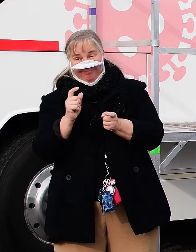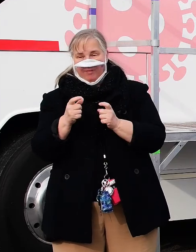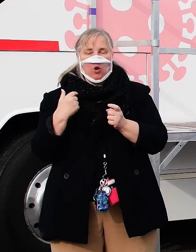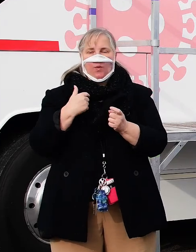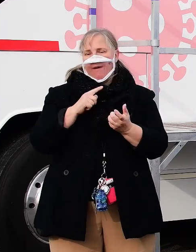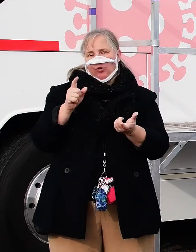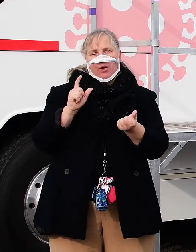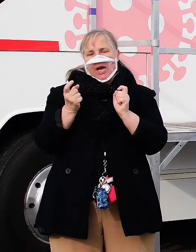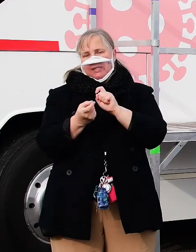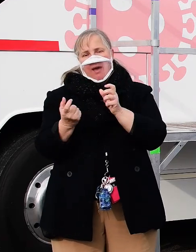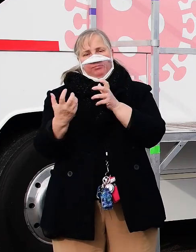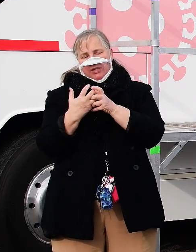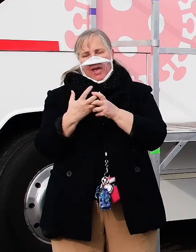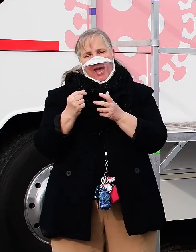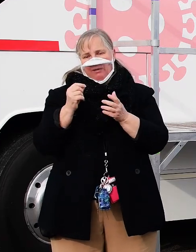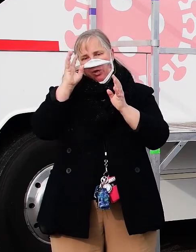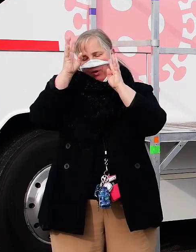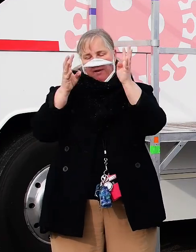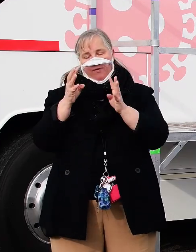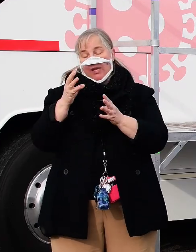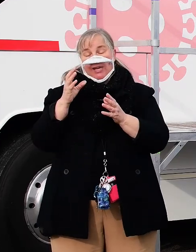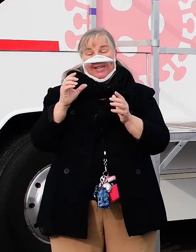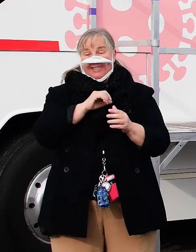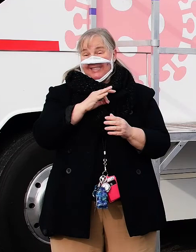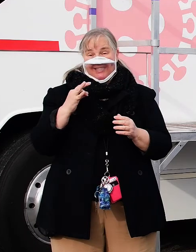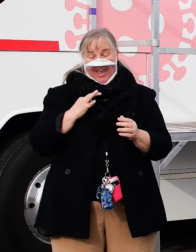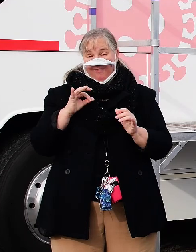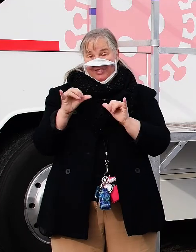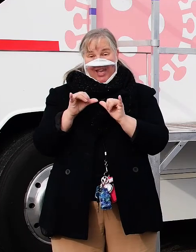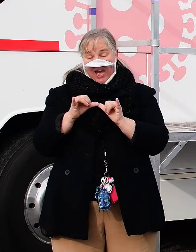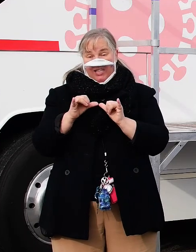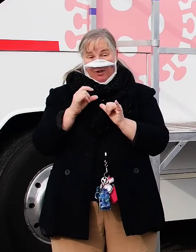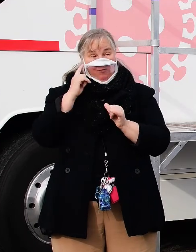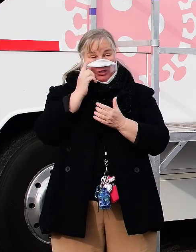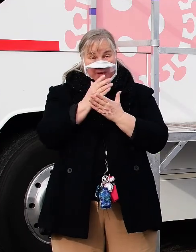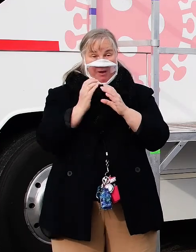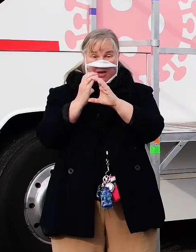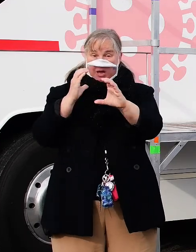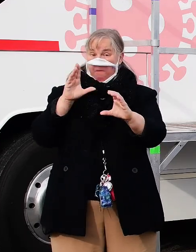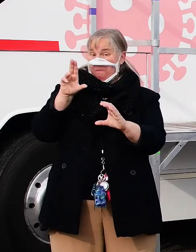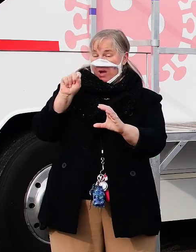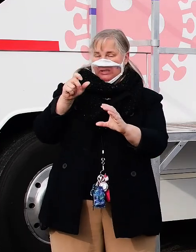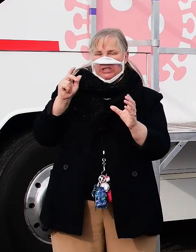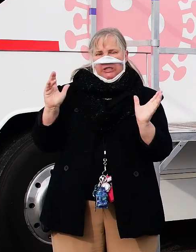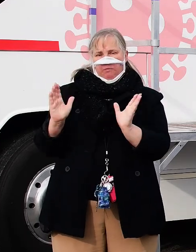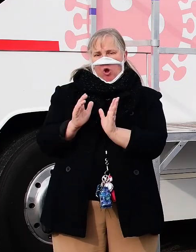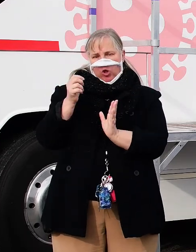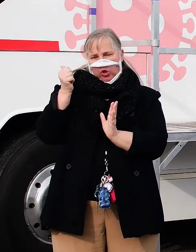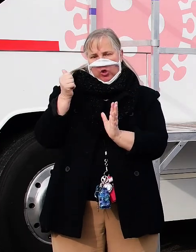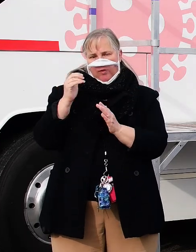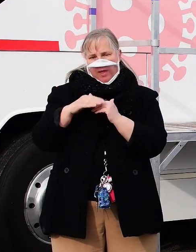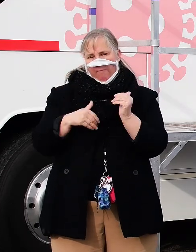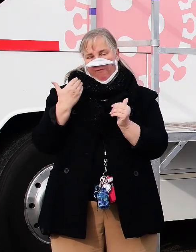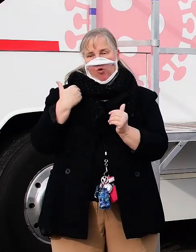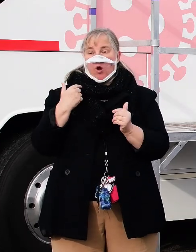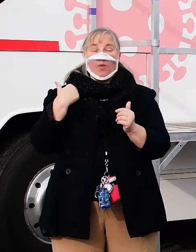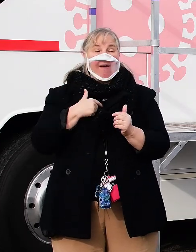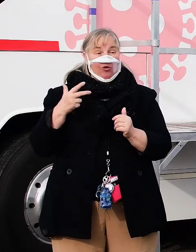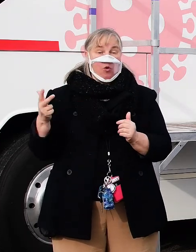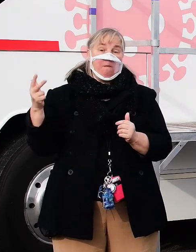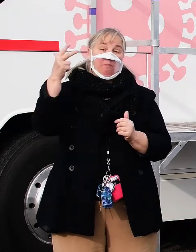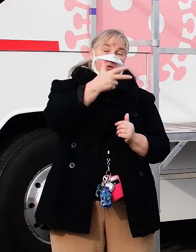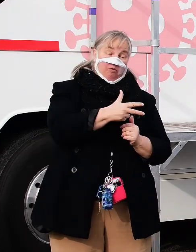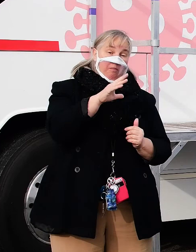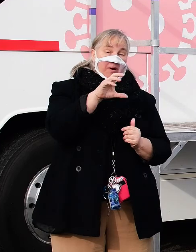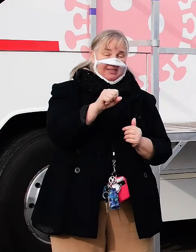Our staffing sizes for some of these buses have gotten smaller than they were before. We've had to move buses. Actually, this Monday,